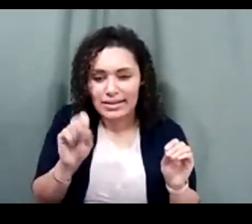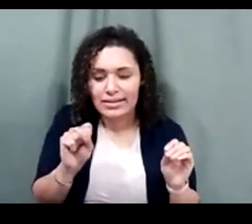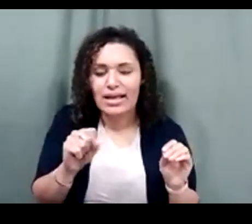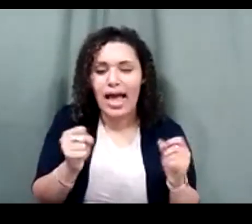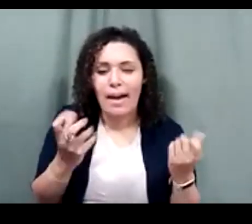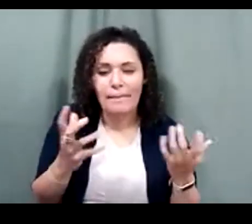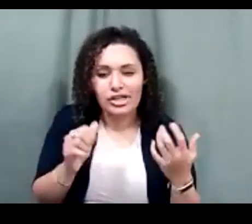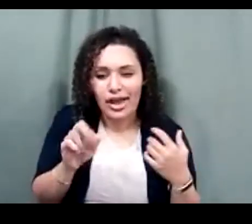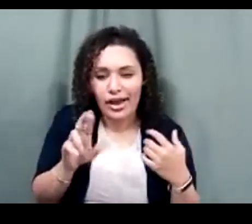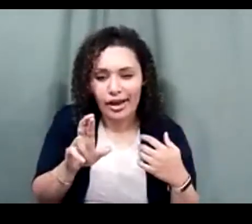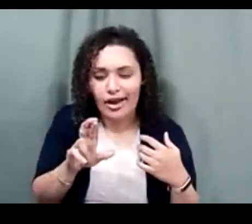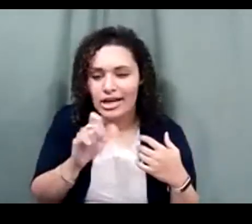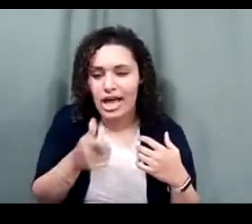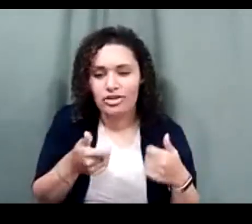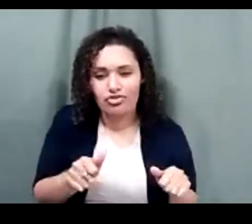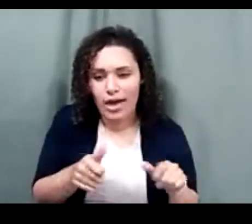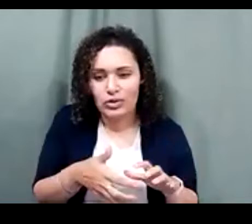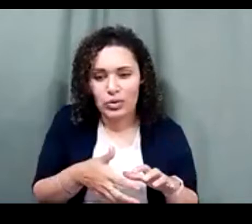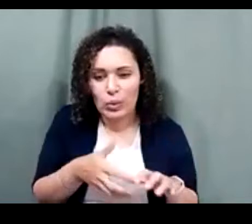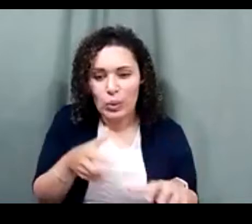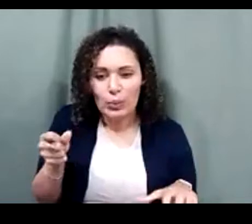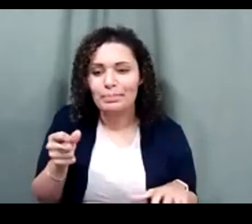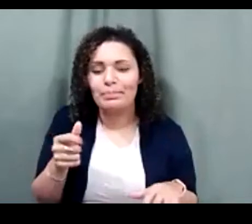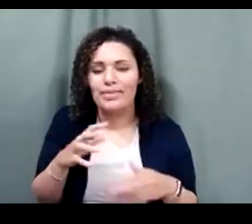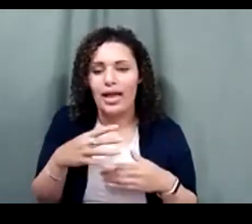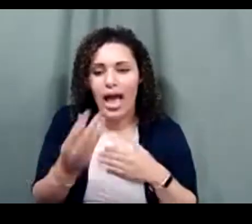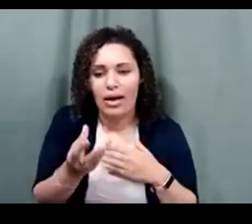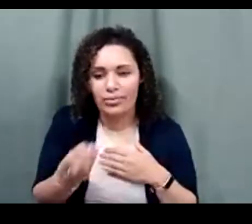trying to extract anything out of the skins, they don't need a whole lot of air.